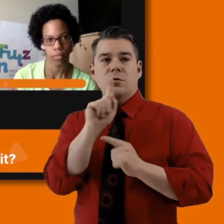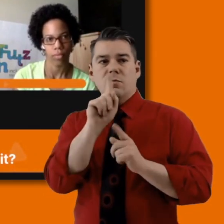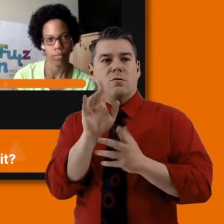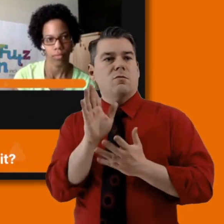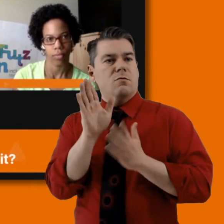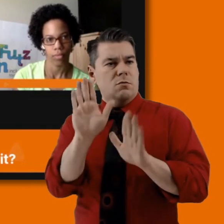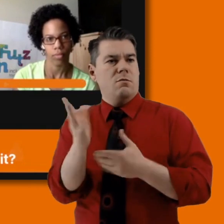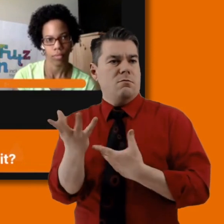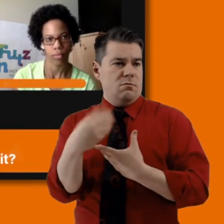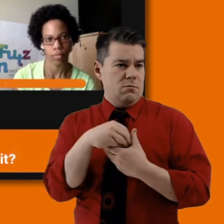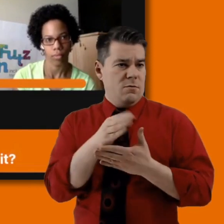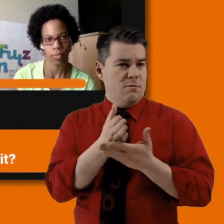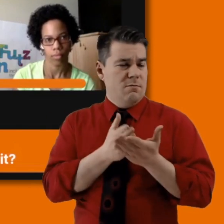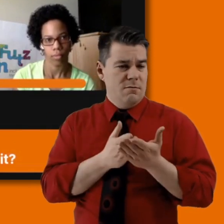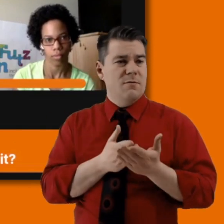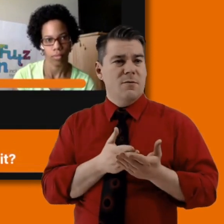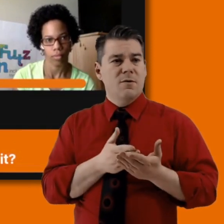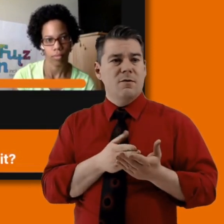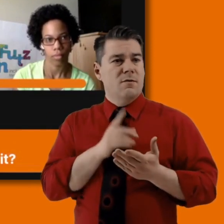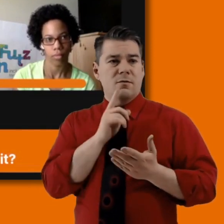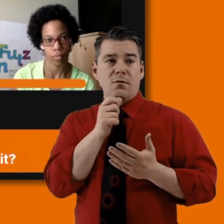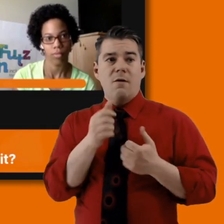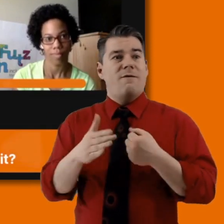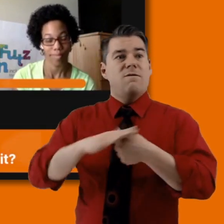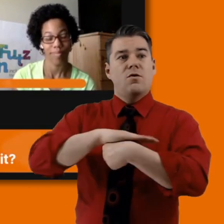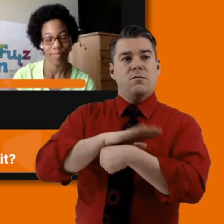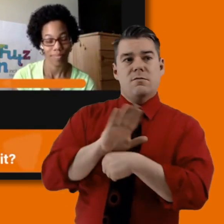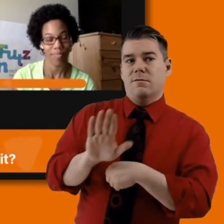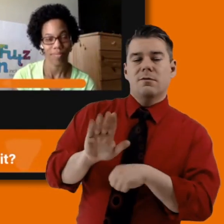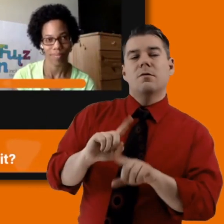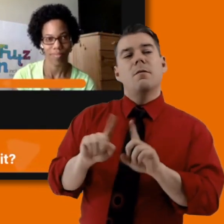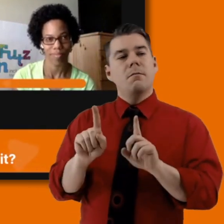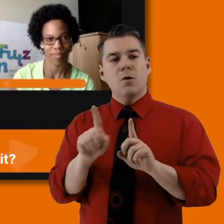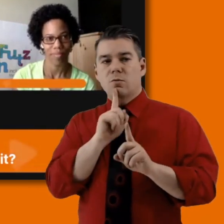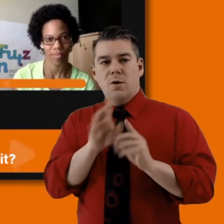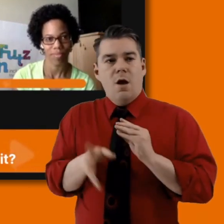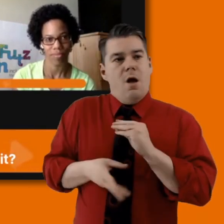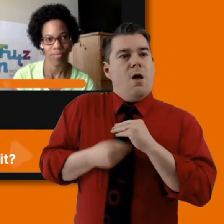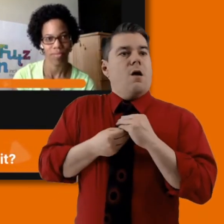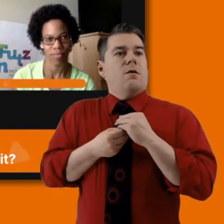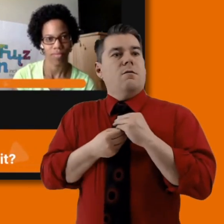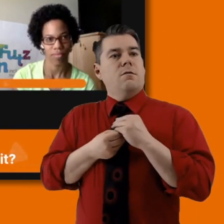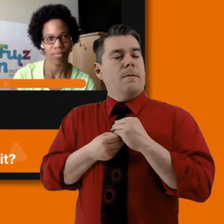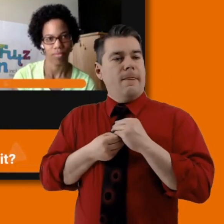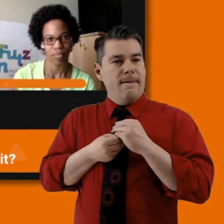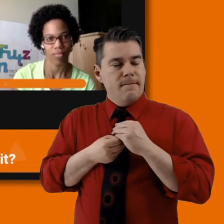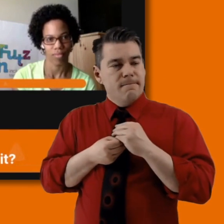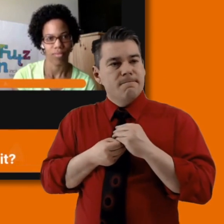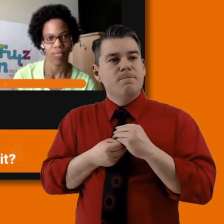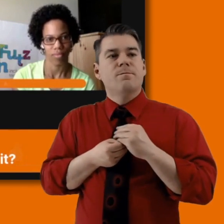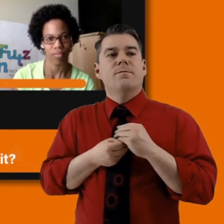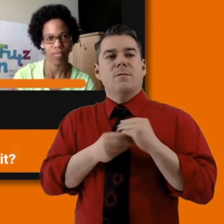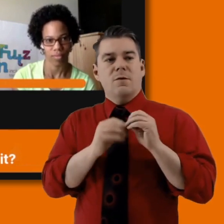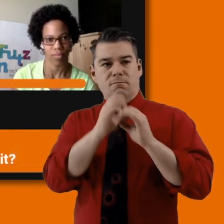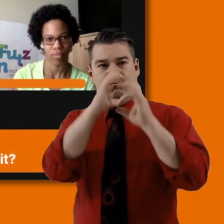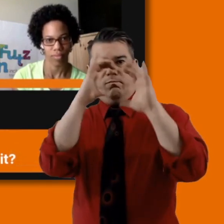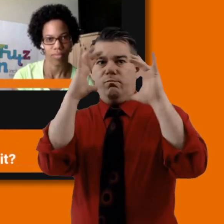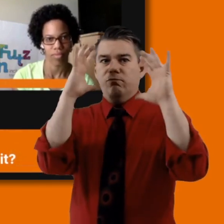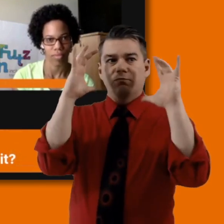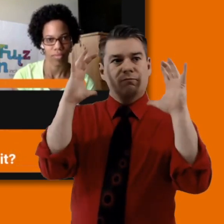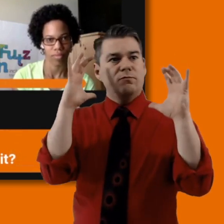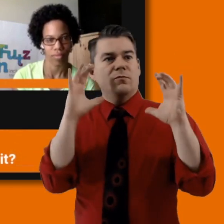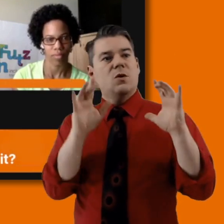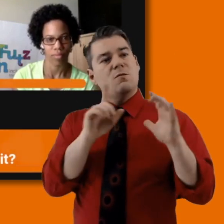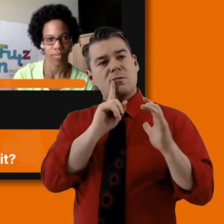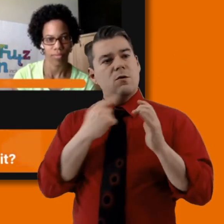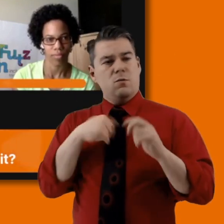that picture. Doesn't take up the whole picture, but it's a really great addition to that picture, because we